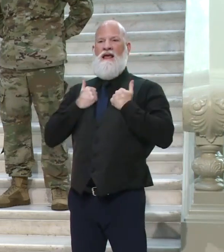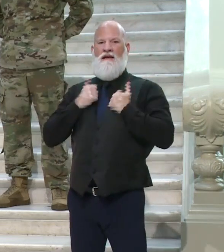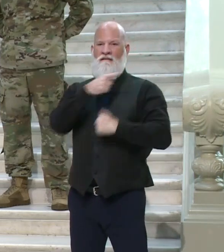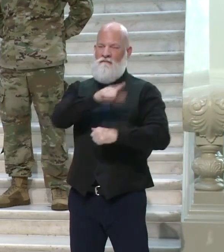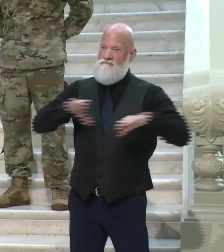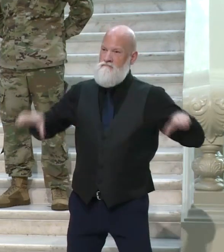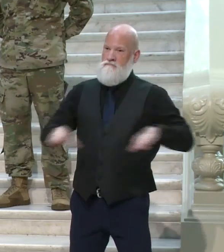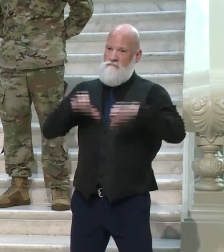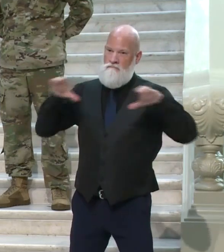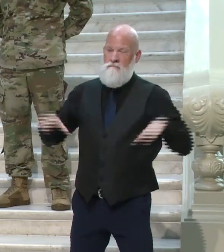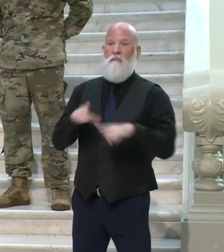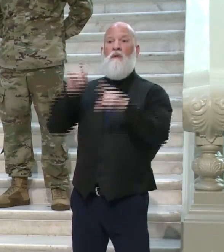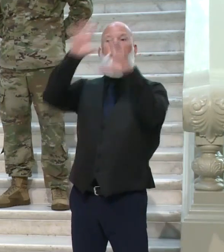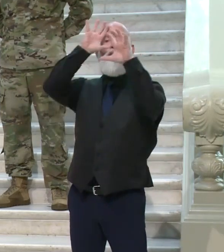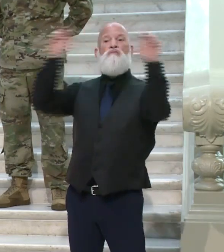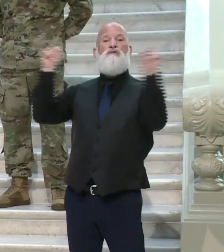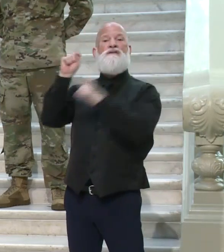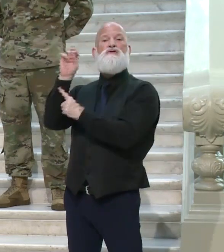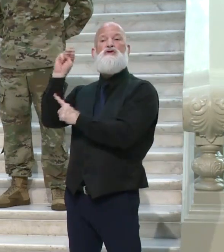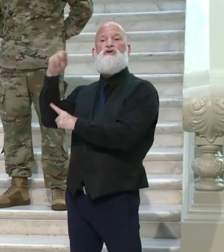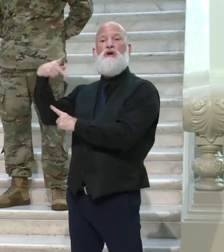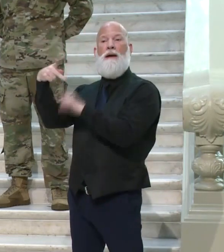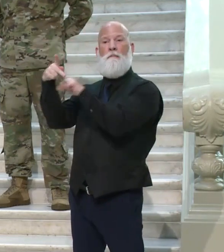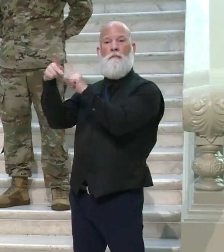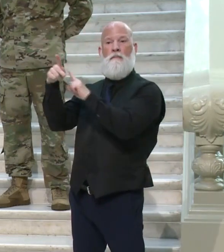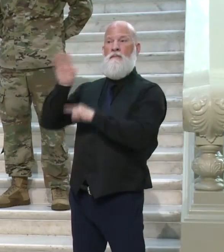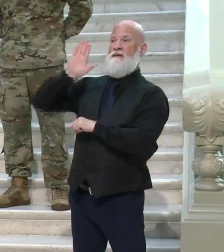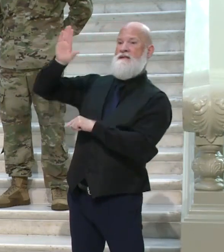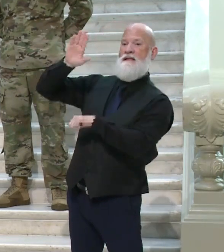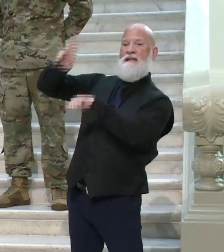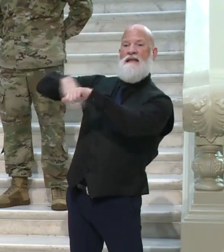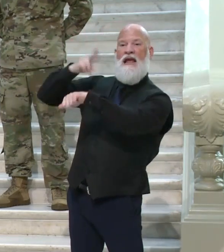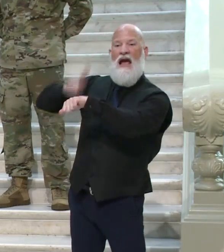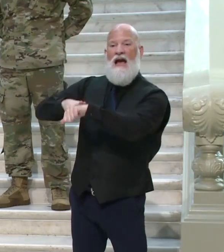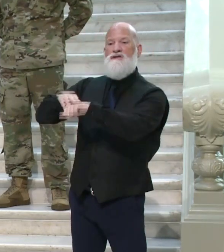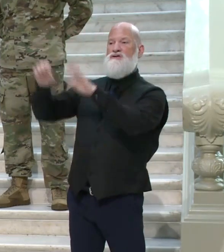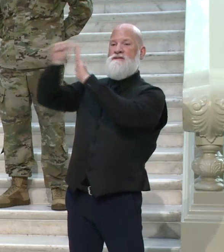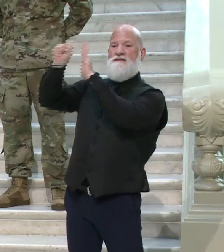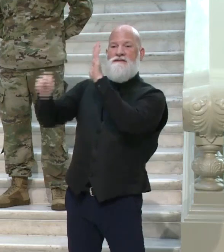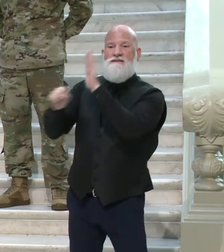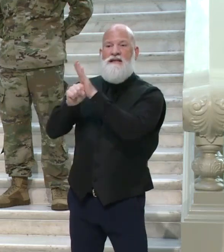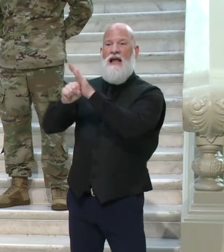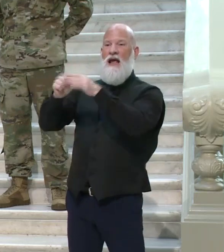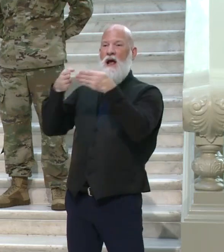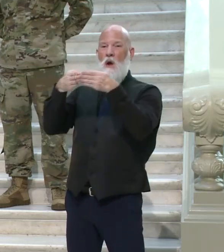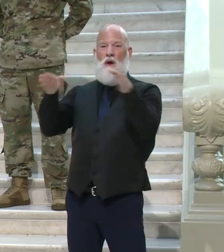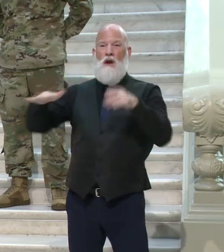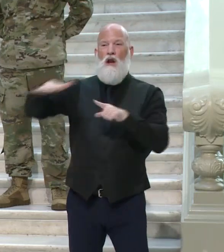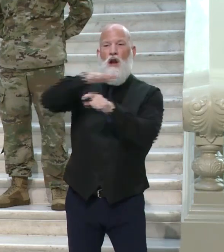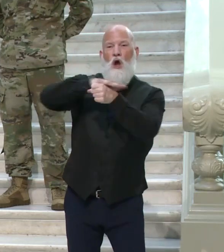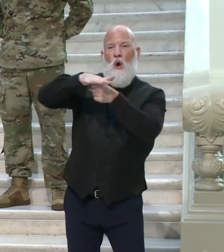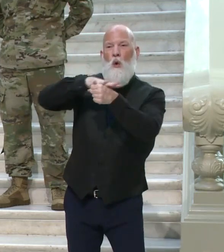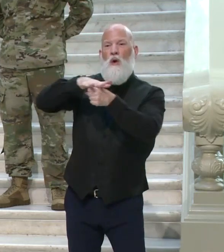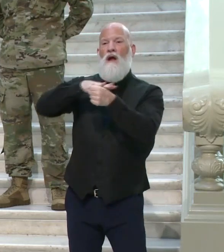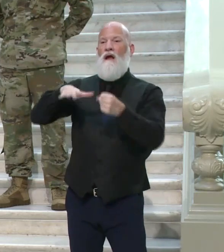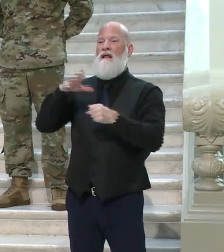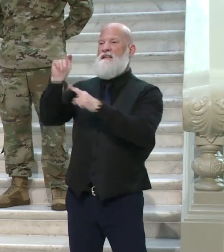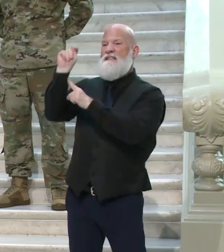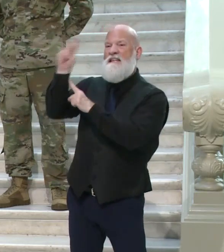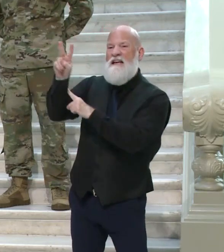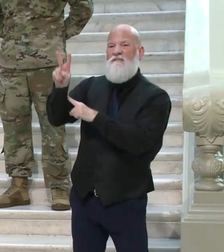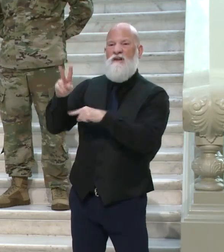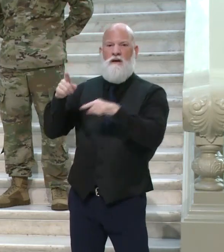administration as well as national, state, and local media, and they have started to train other states on their